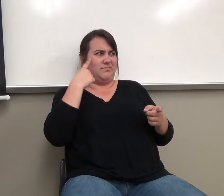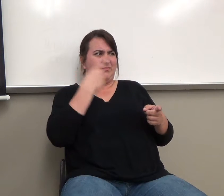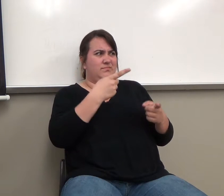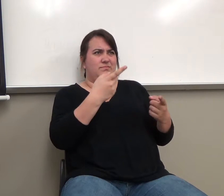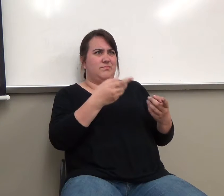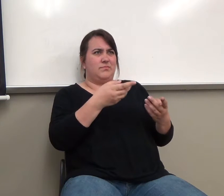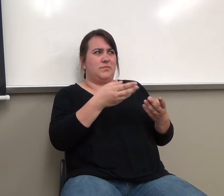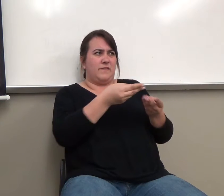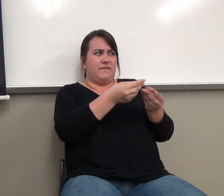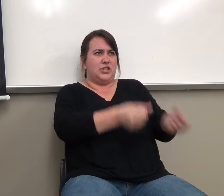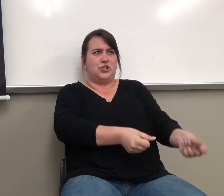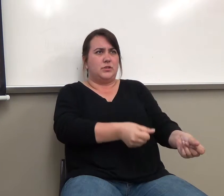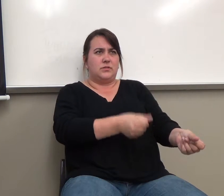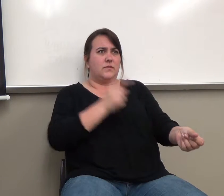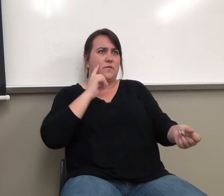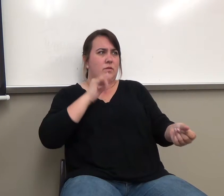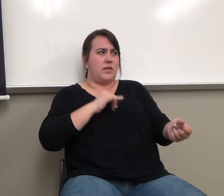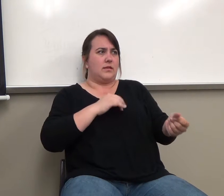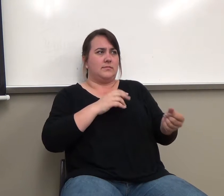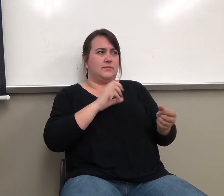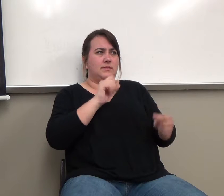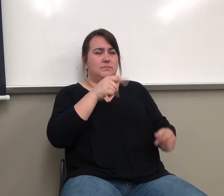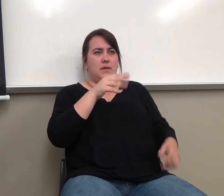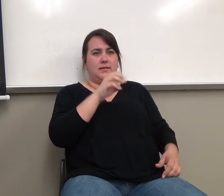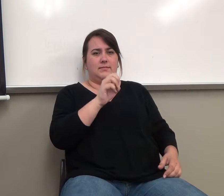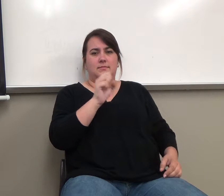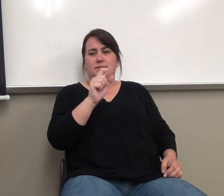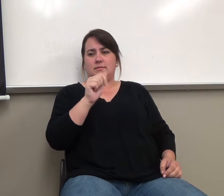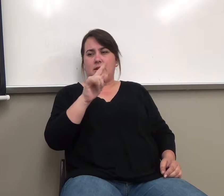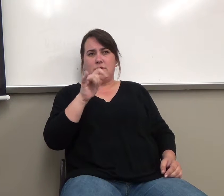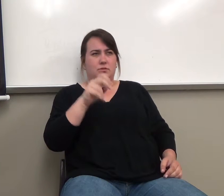very efficient on that space station, okay?